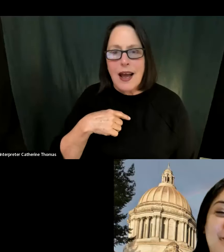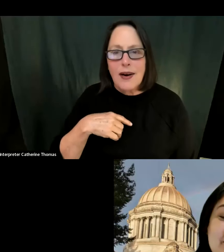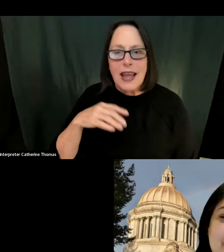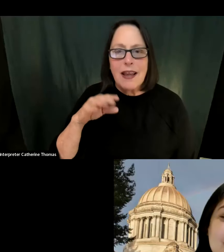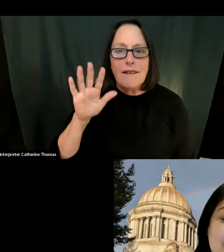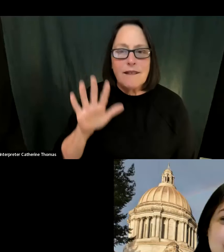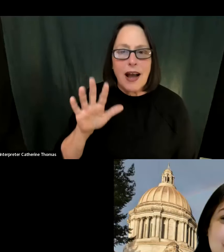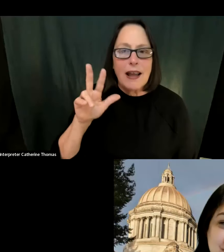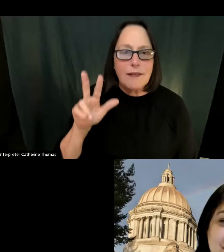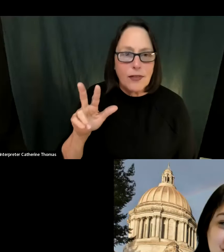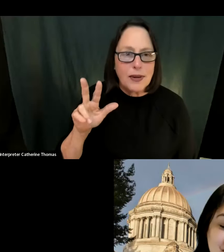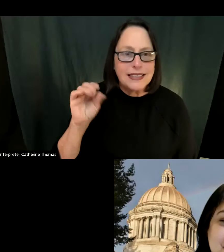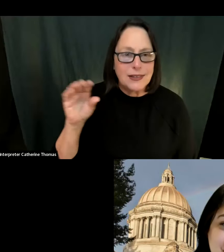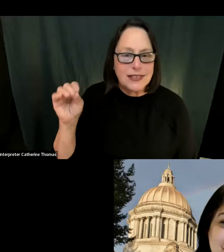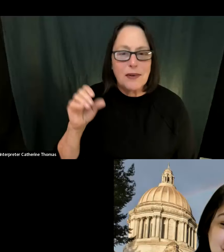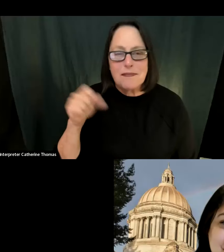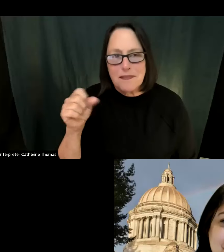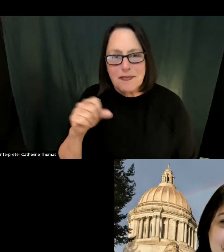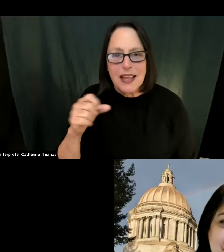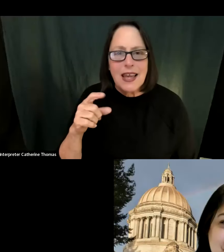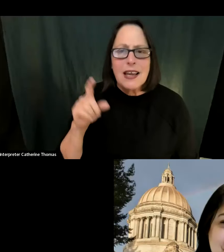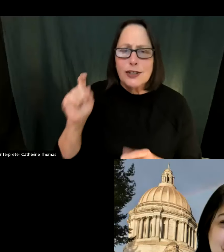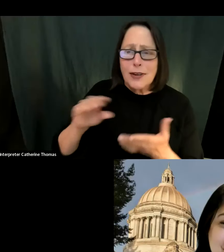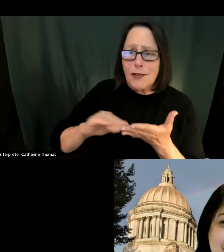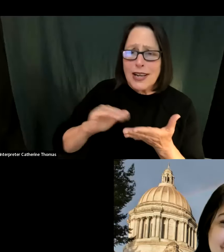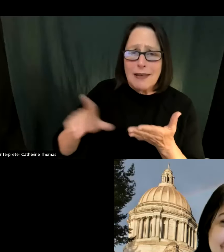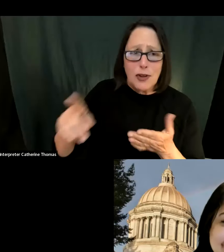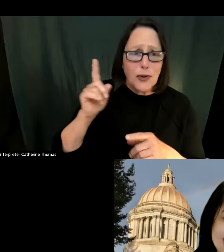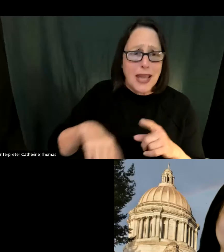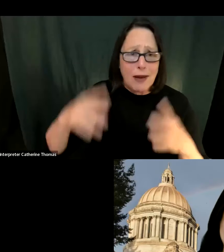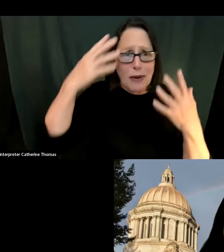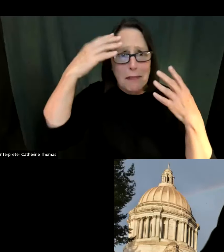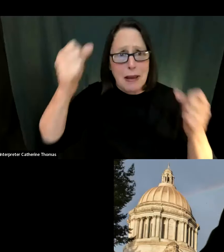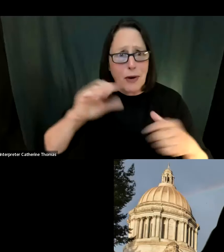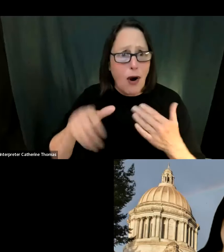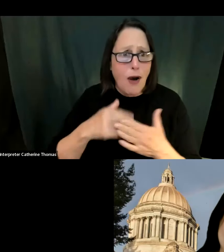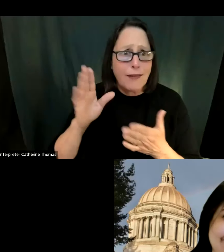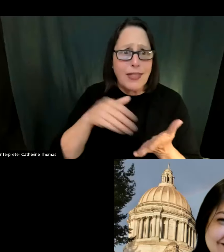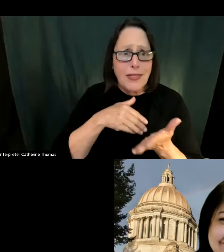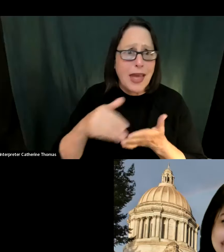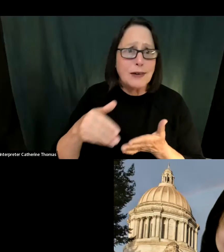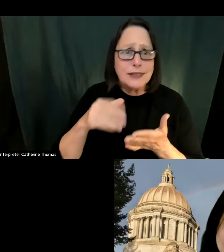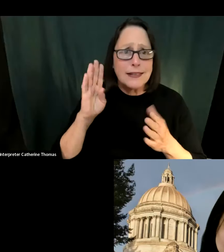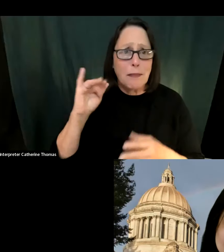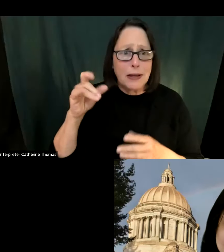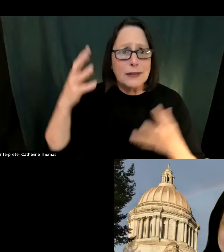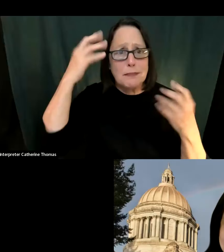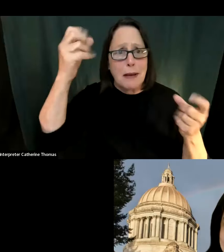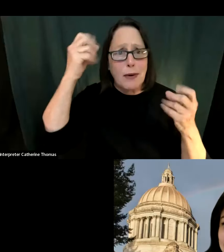It's 5300. Yep. You should be forgiven for not having all of the thousands of numbers straight in your head after that